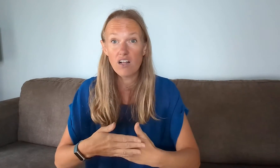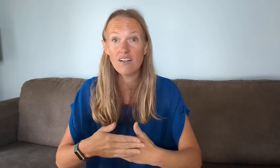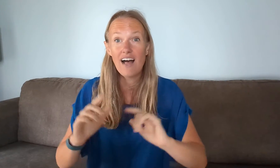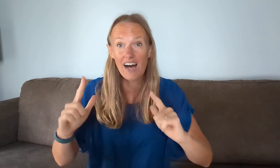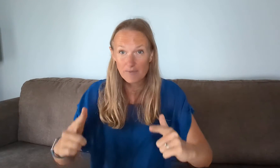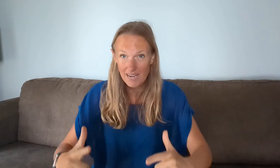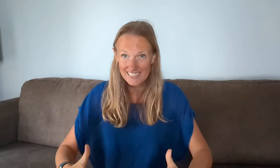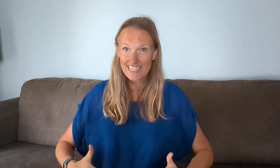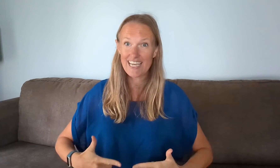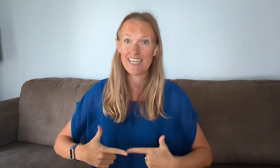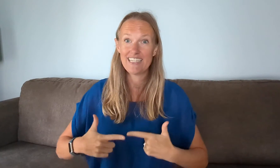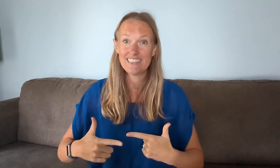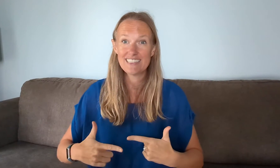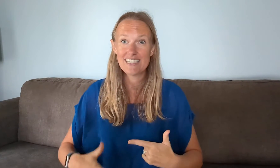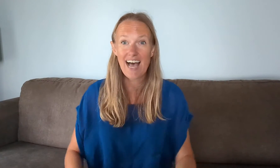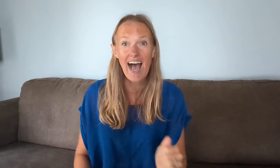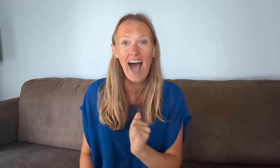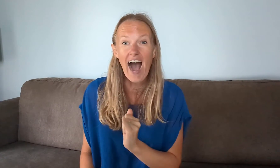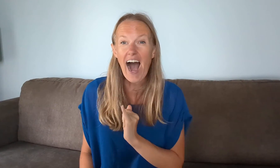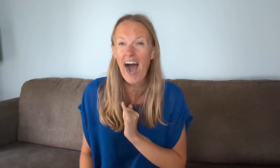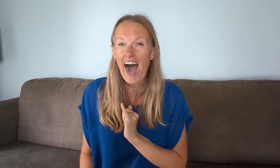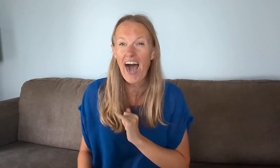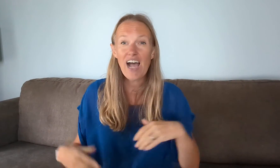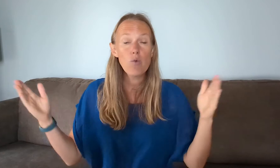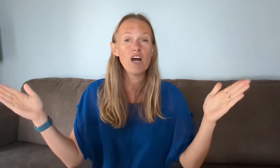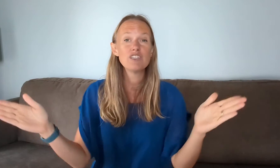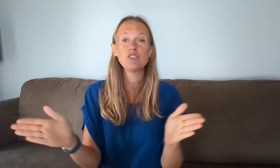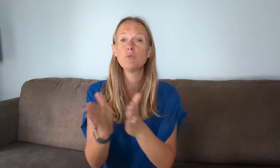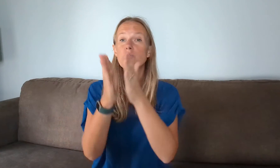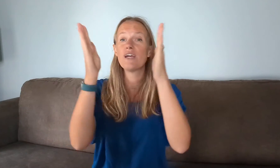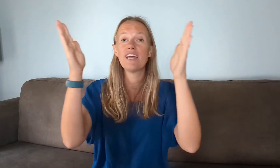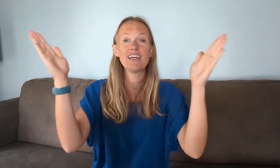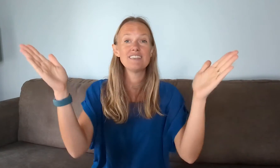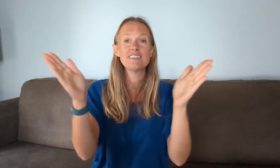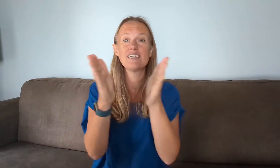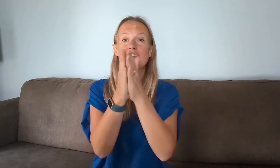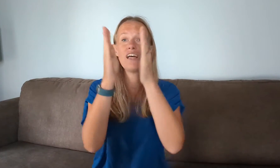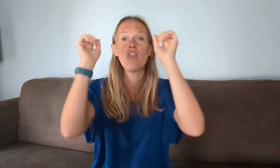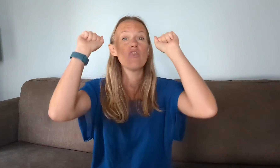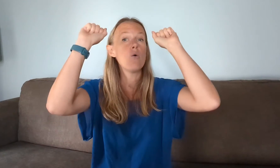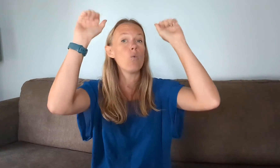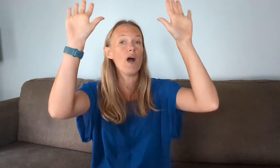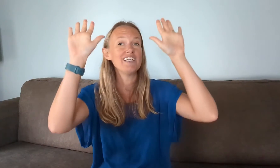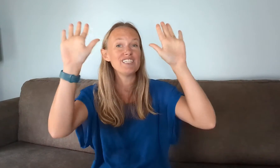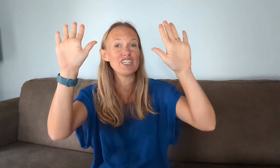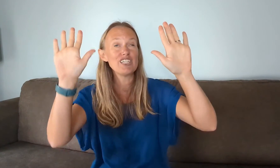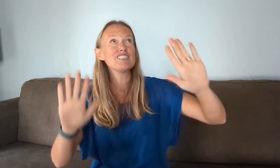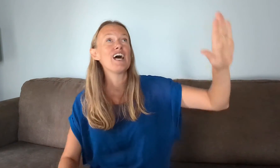All of my days, I want to praise the wonders